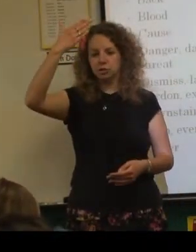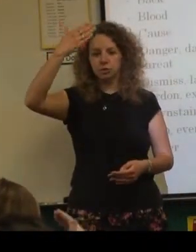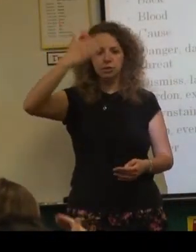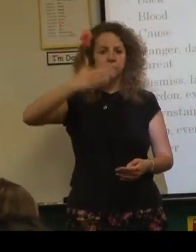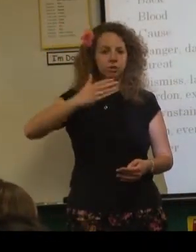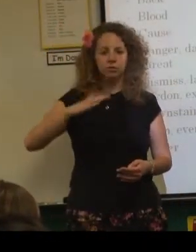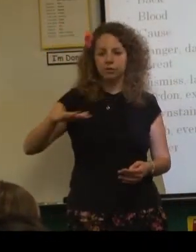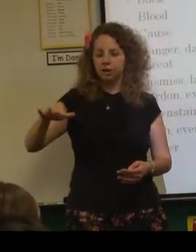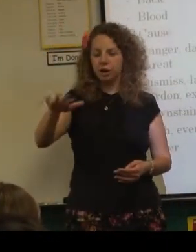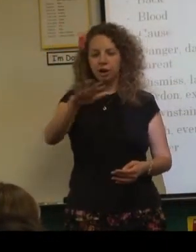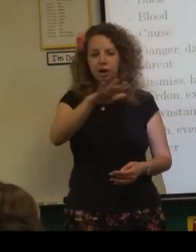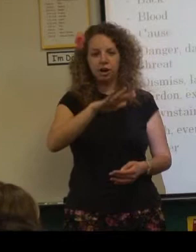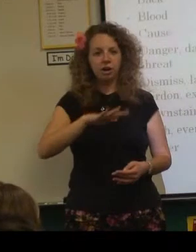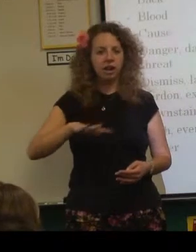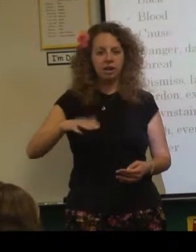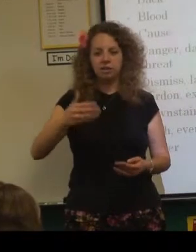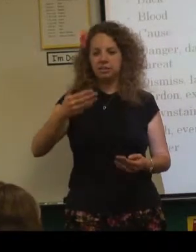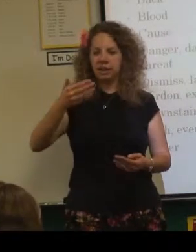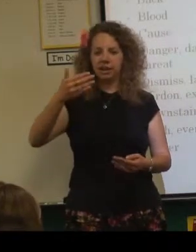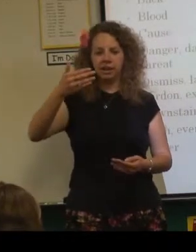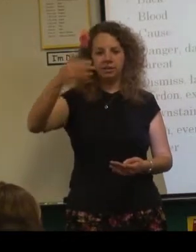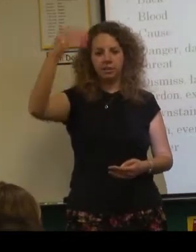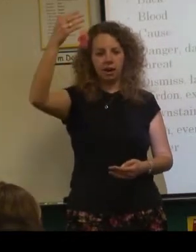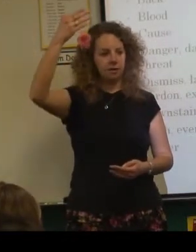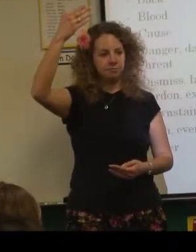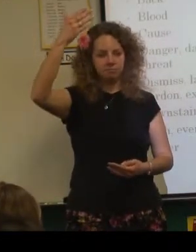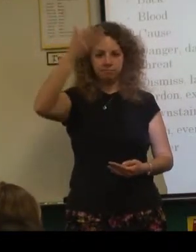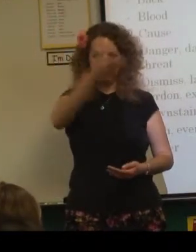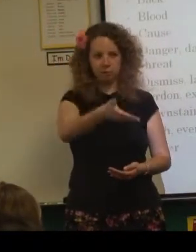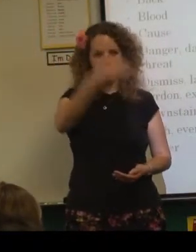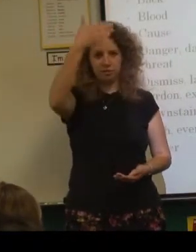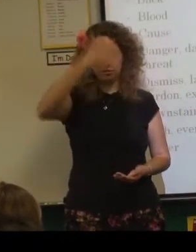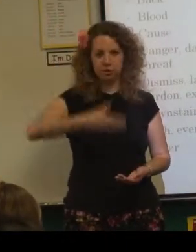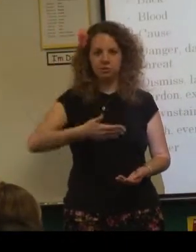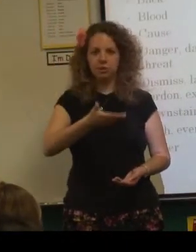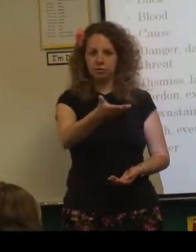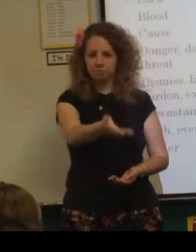to the front yard. I could say it's right there in front of you.